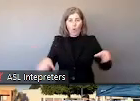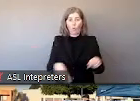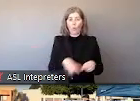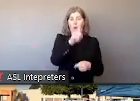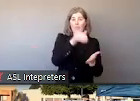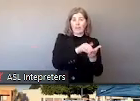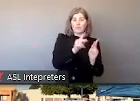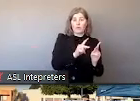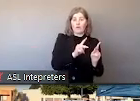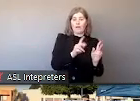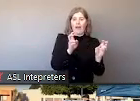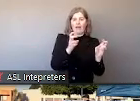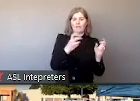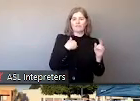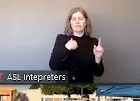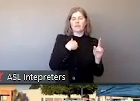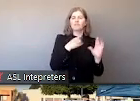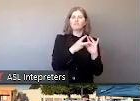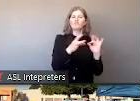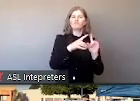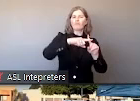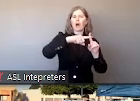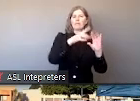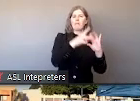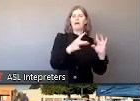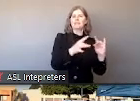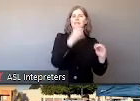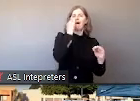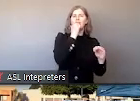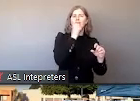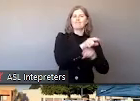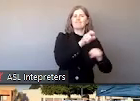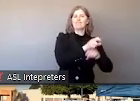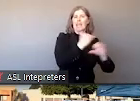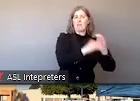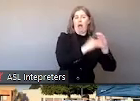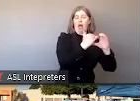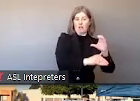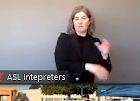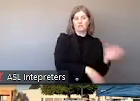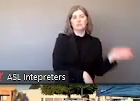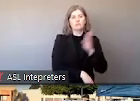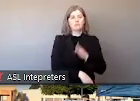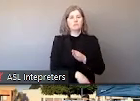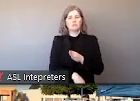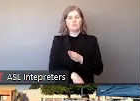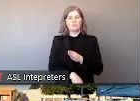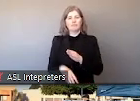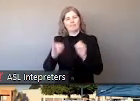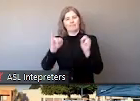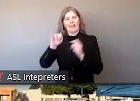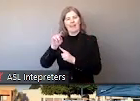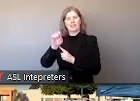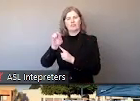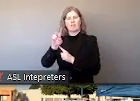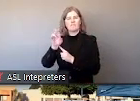a positive, upbeat message every day by email, and the intervention group,